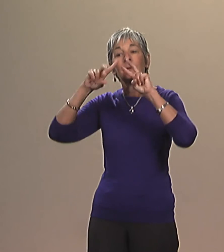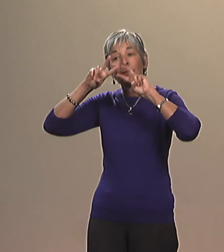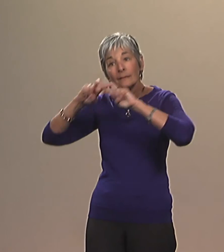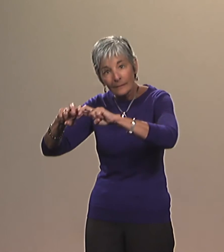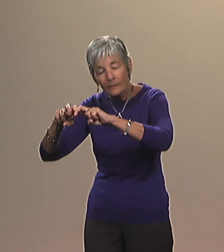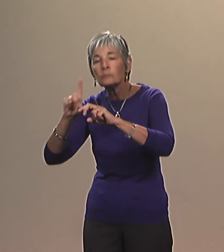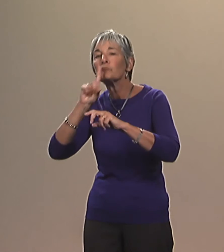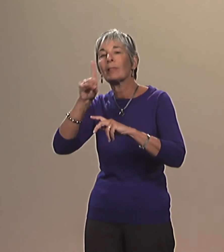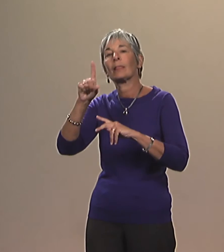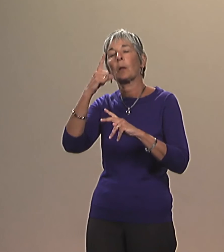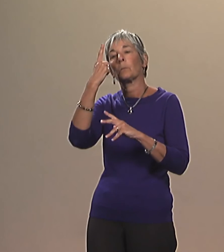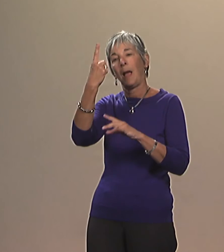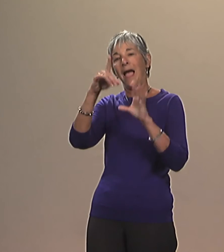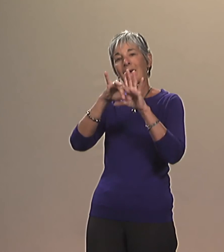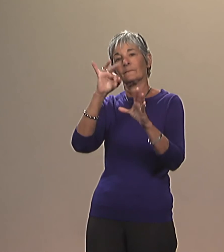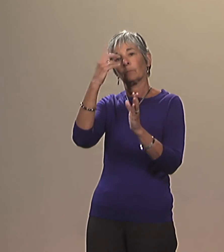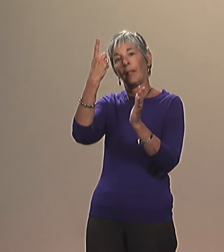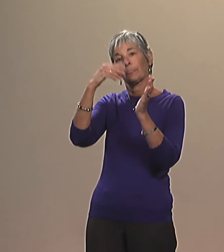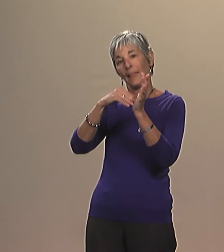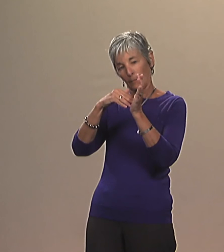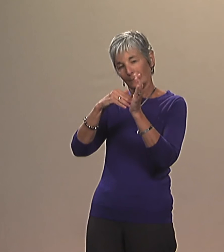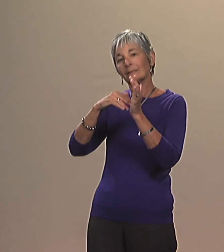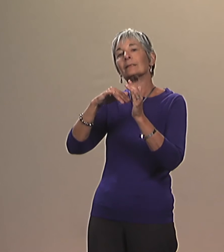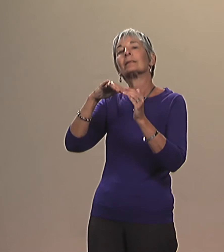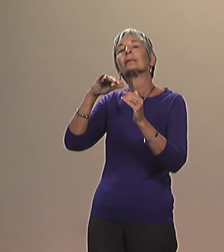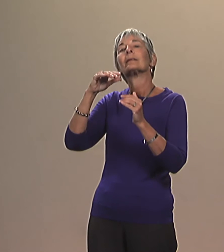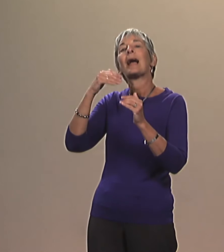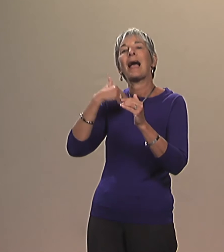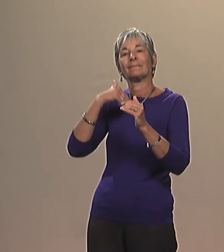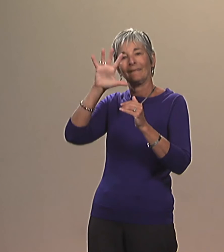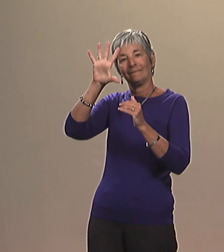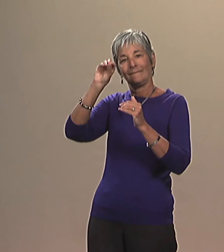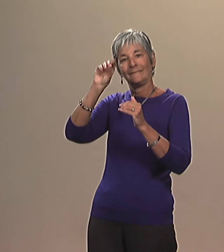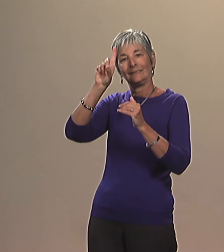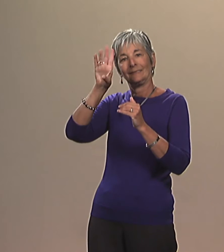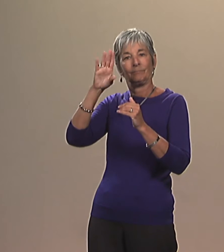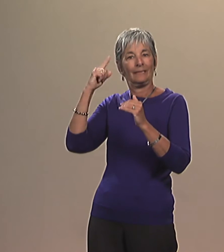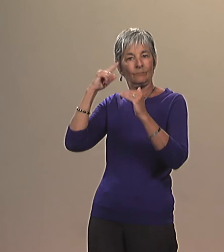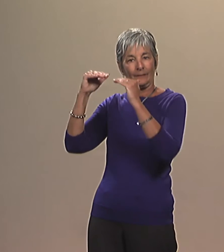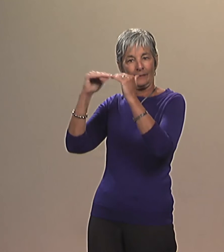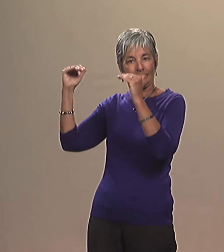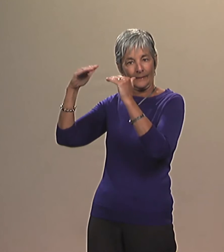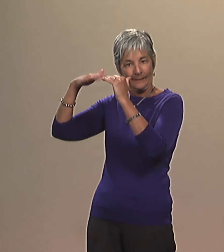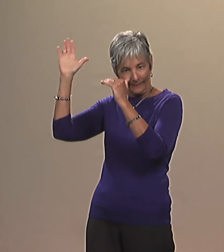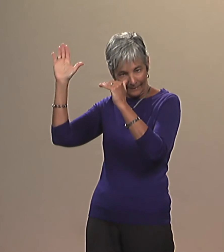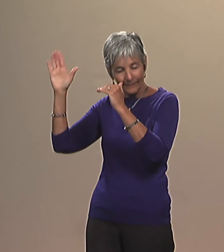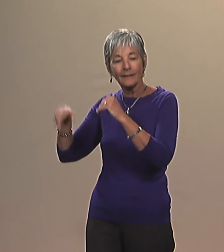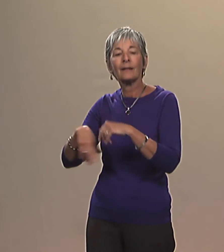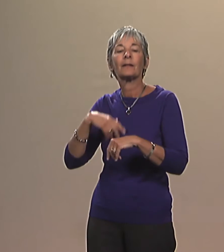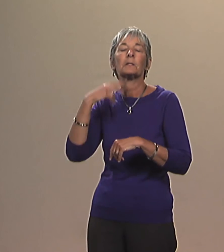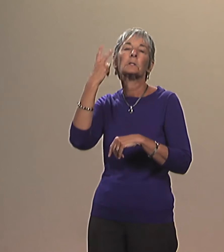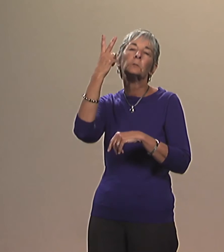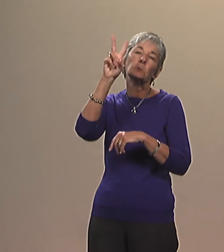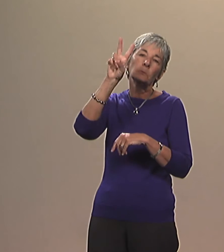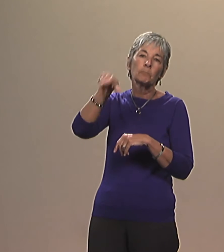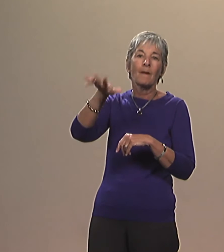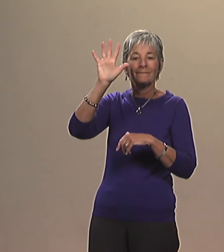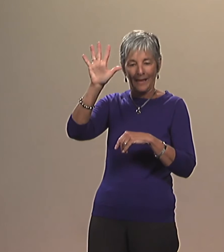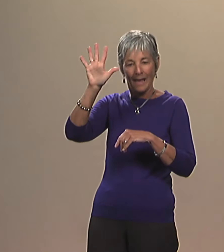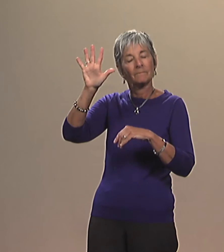On further analysis, what this actually means is that 1 in 1,000 has a hearing level of 50 decibels or above, 2.5